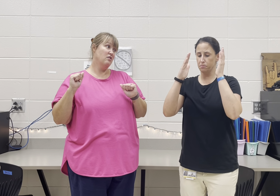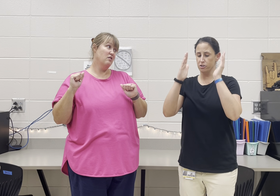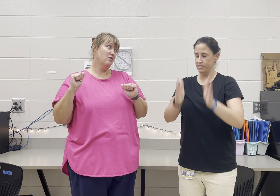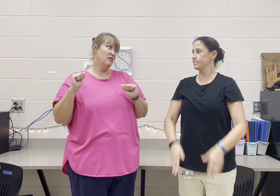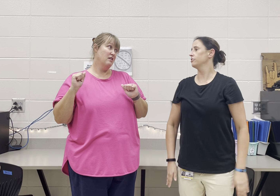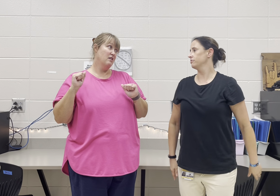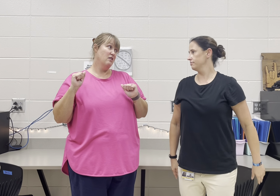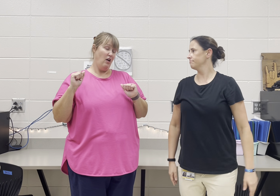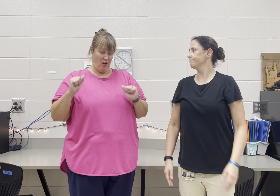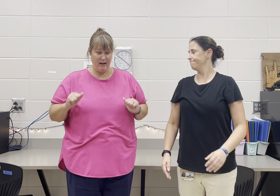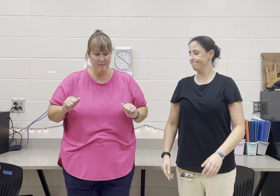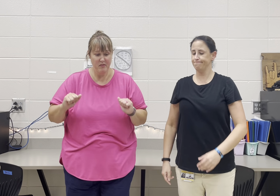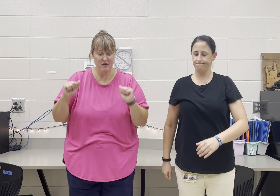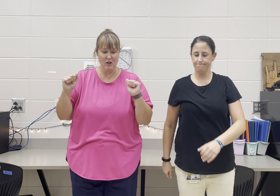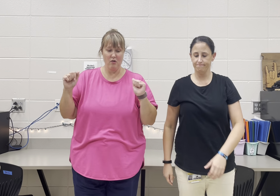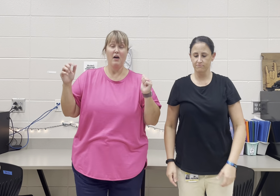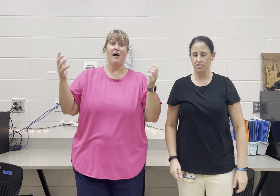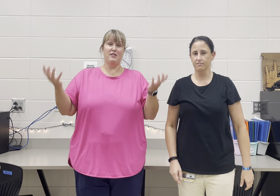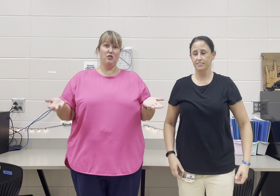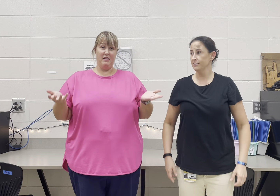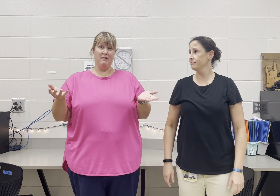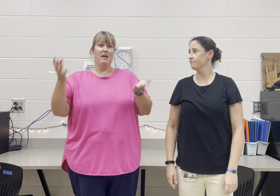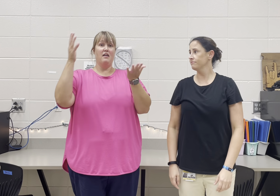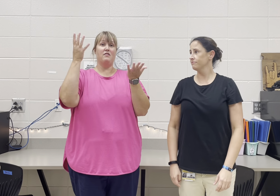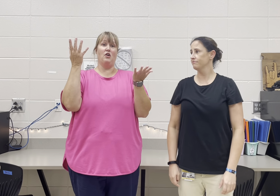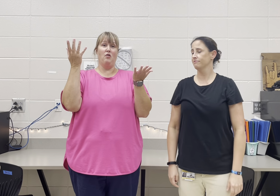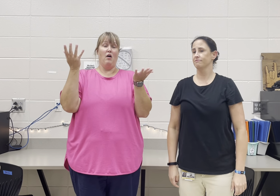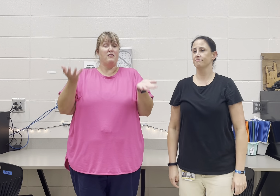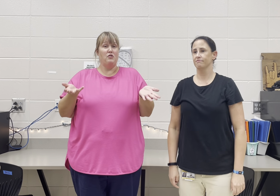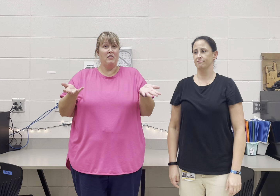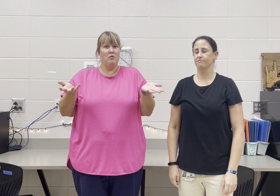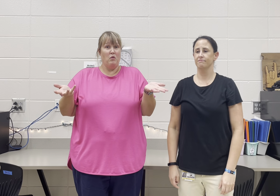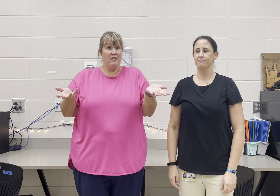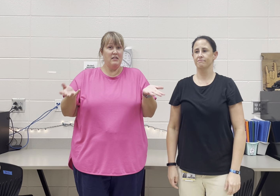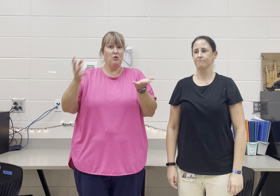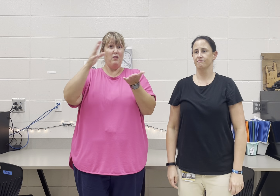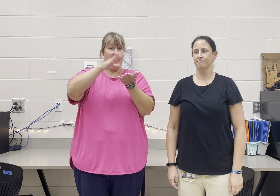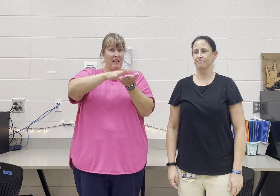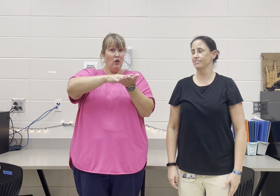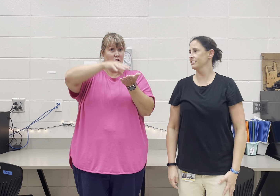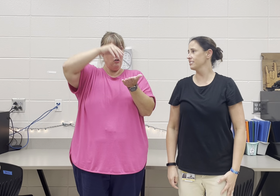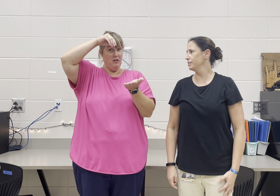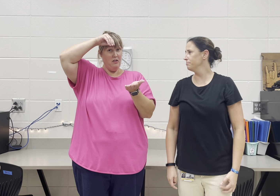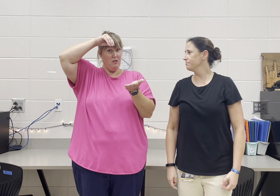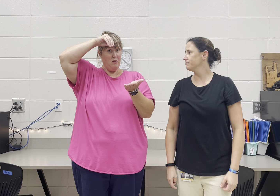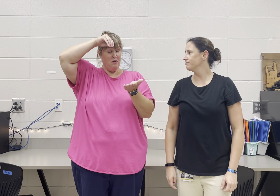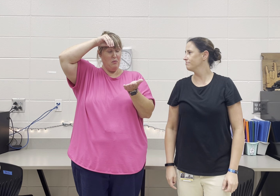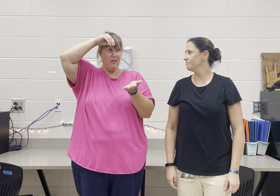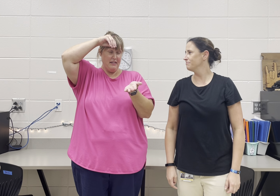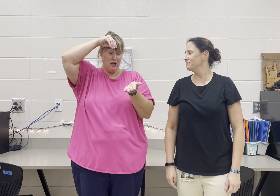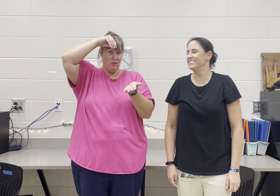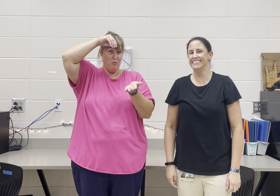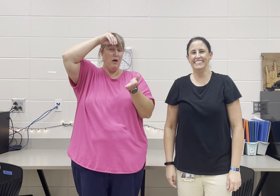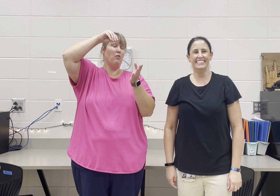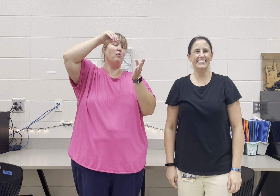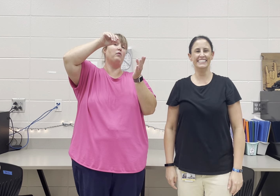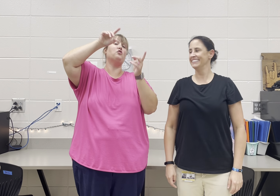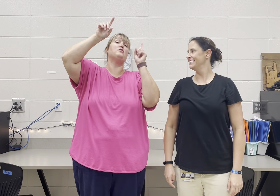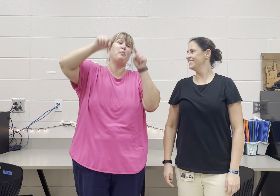person skilled. Okay, so a student. So a student, what do? They learn. Sleep. Well, that too. Well, you're